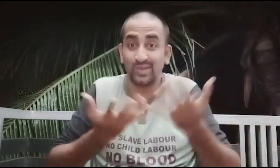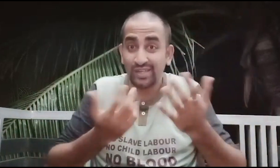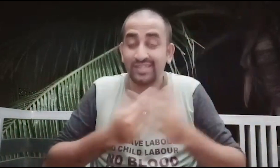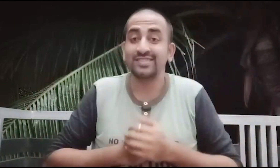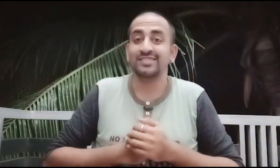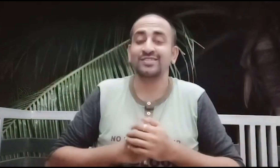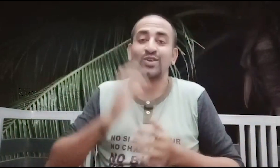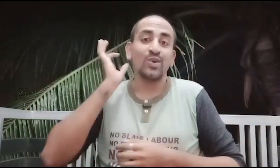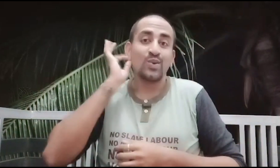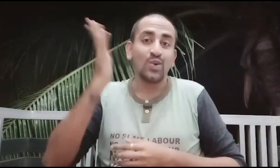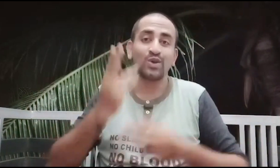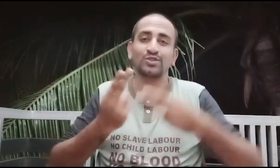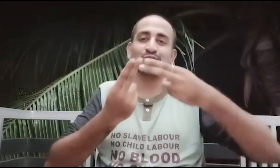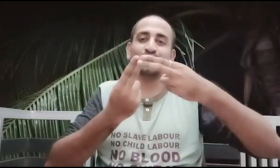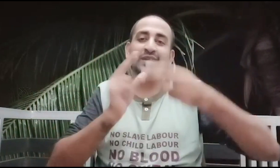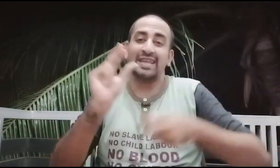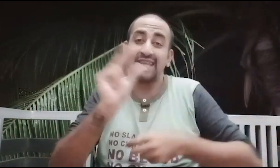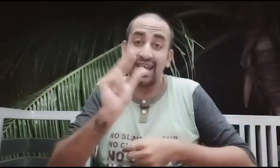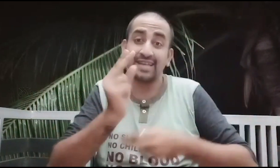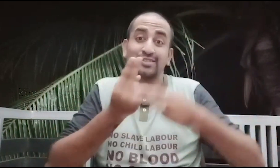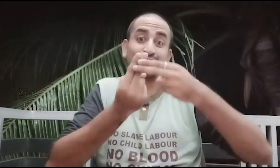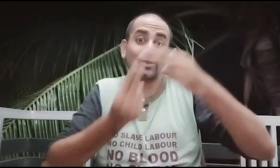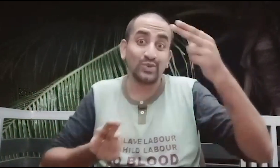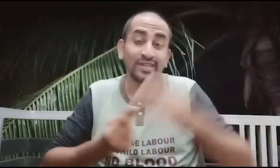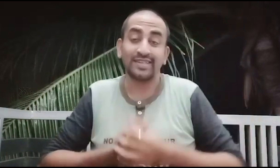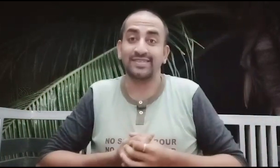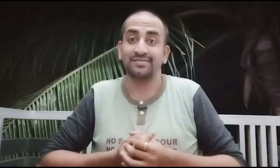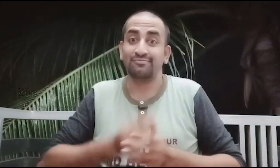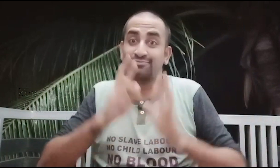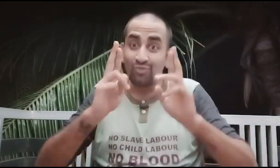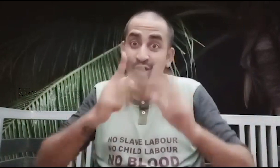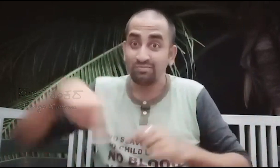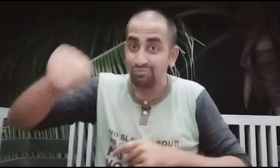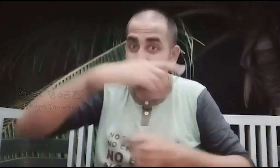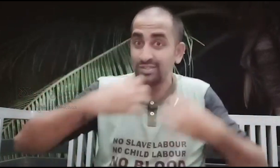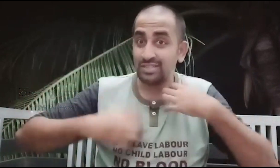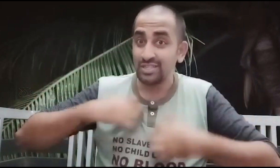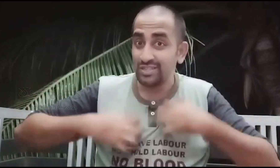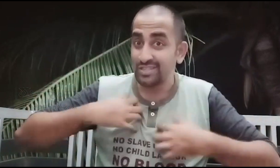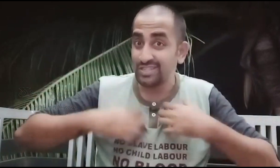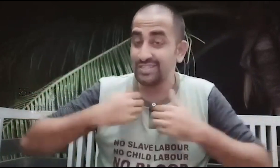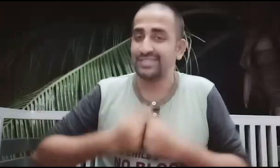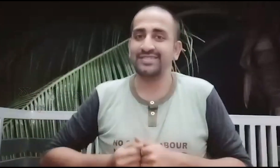What story am I going to be telling you today? Today's story is called The Story of the Golden Egg. I hope you're all